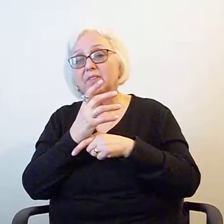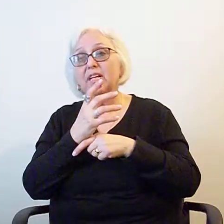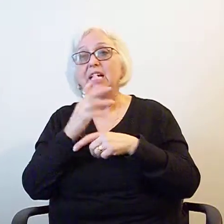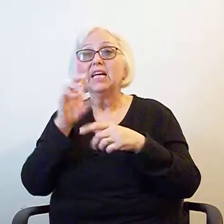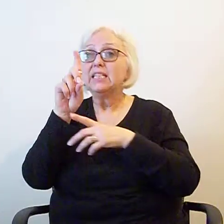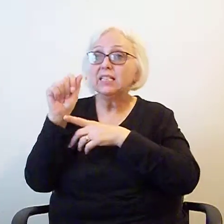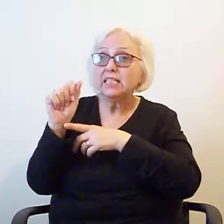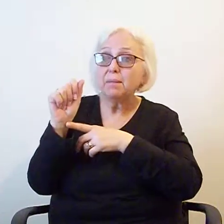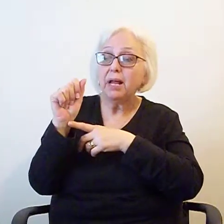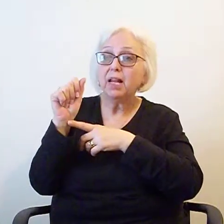disability,